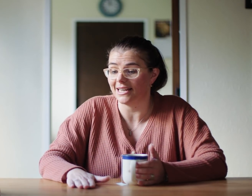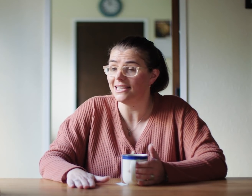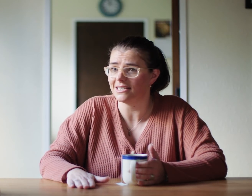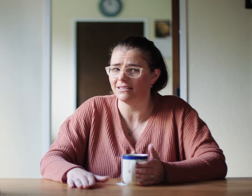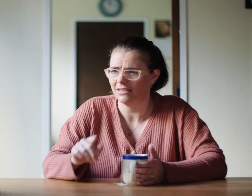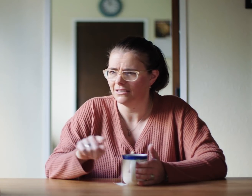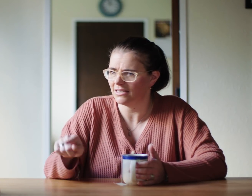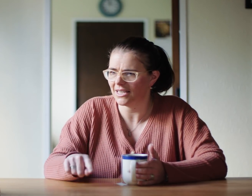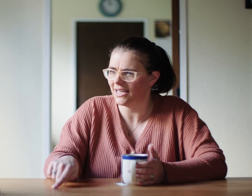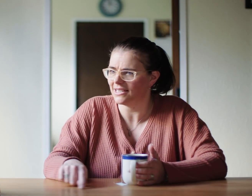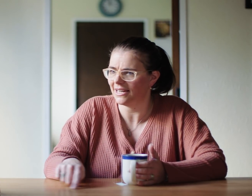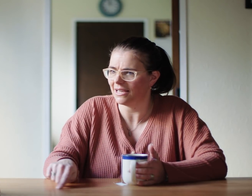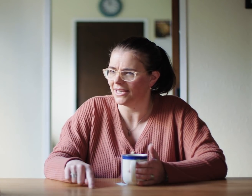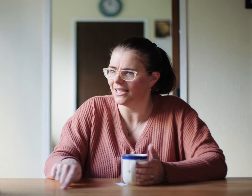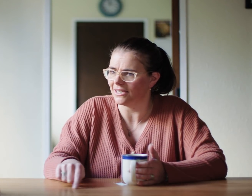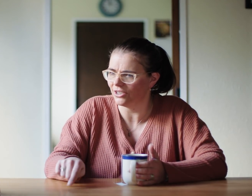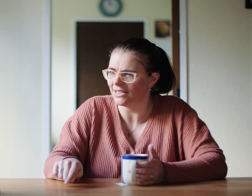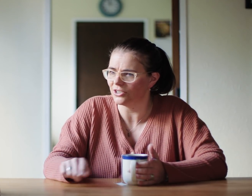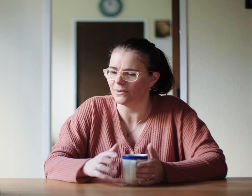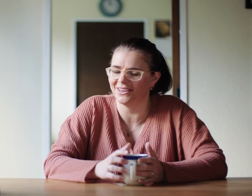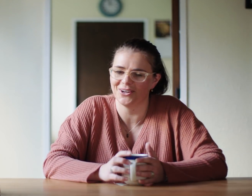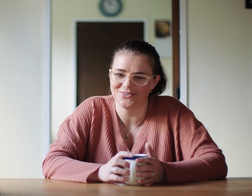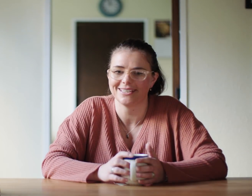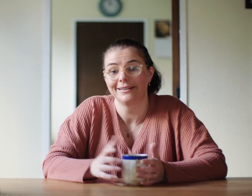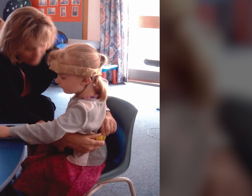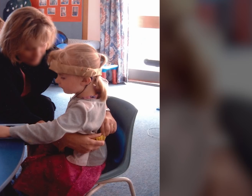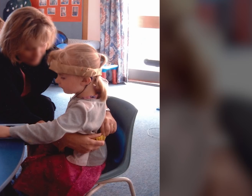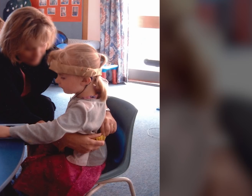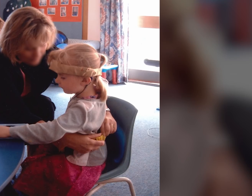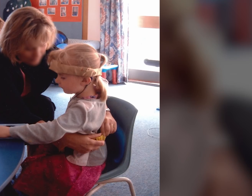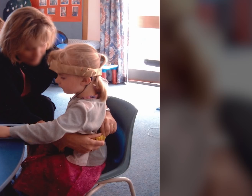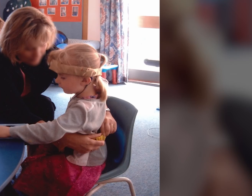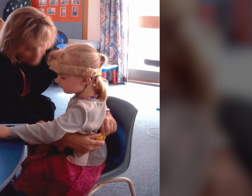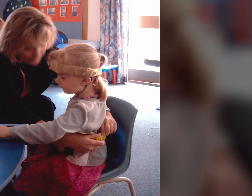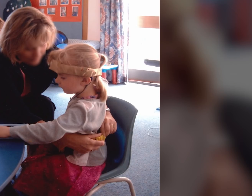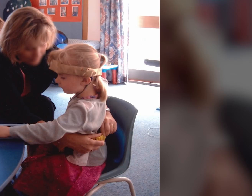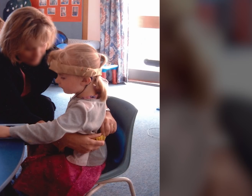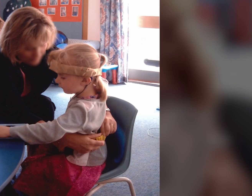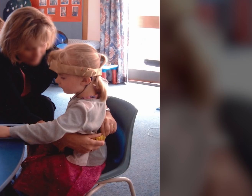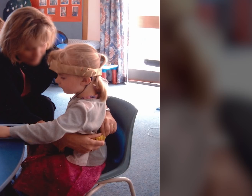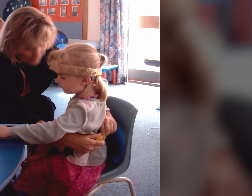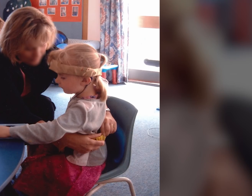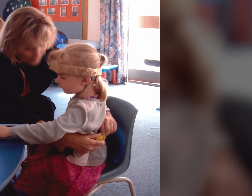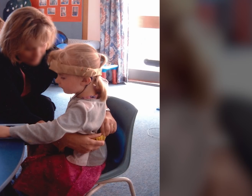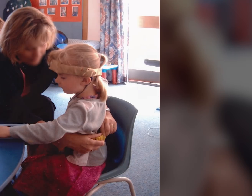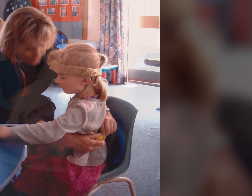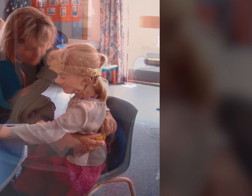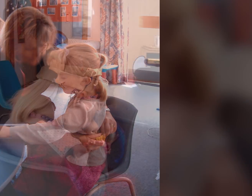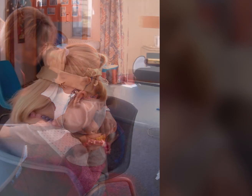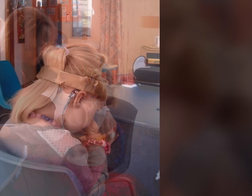he said, this kid hasn't had an ABR yet, you need to do one of those. Lo and behold, we do the ABR and confirmed that she was what